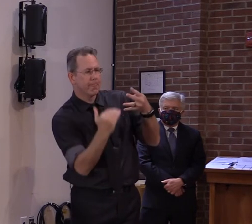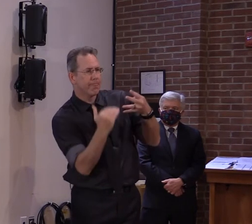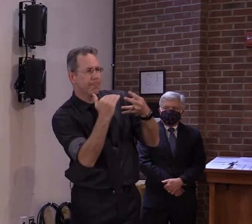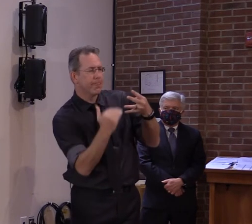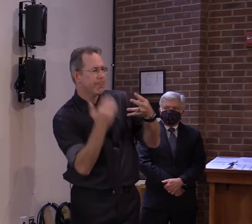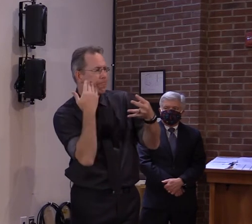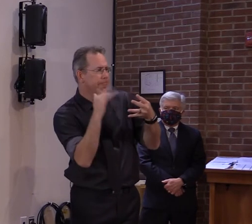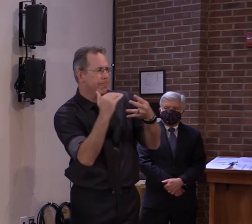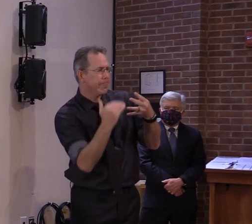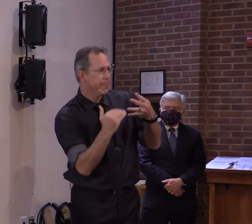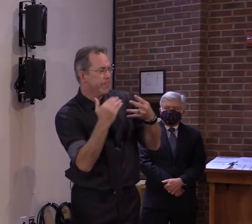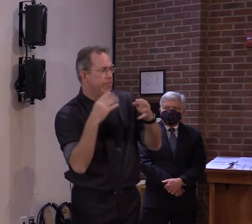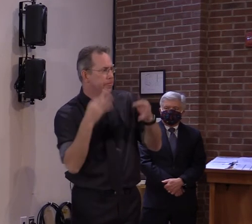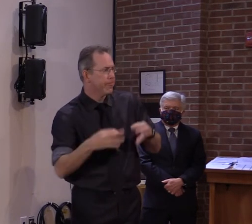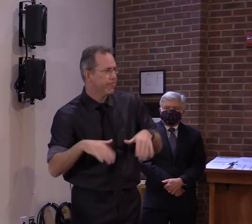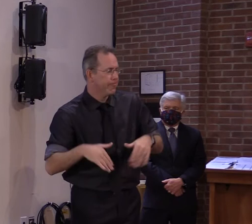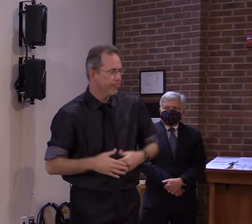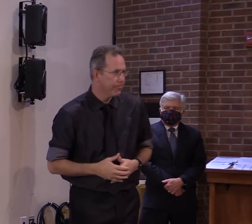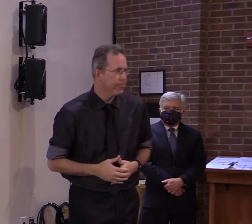grade level and